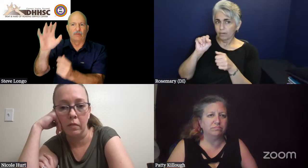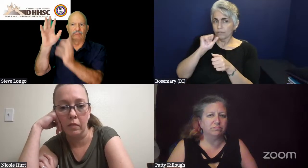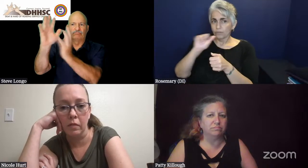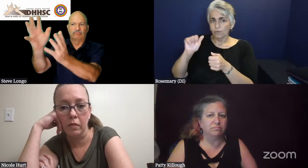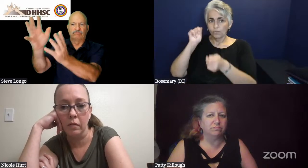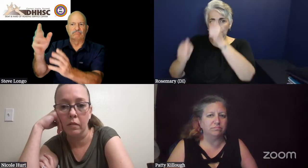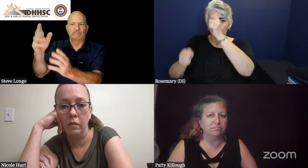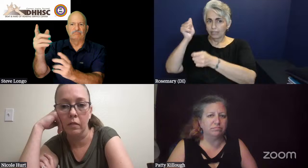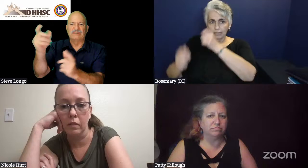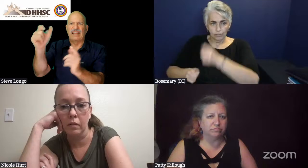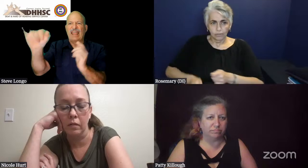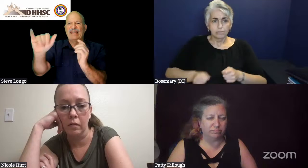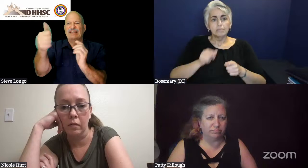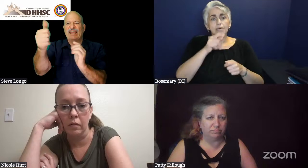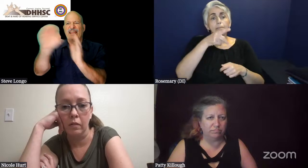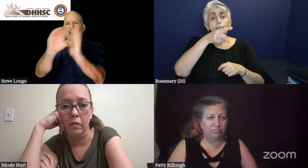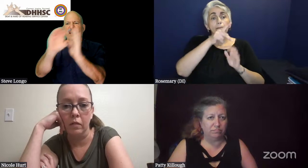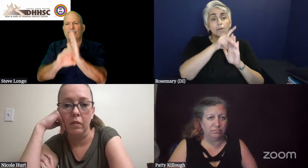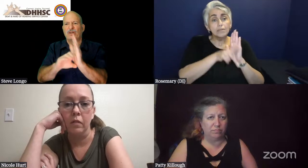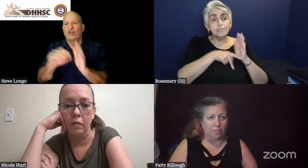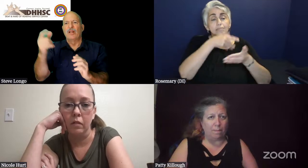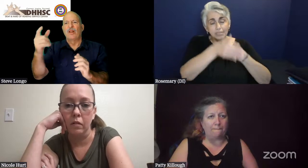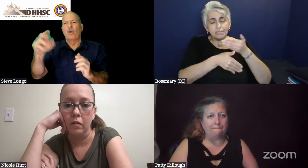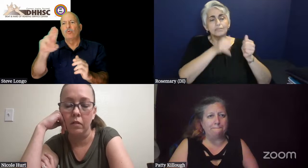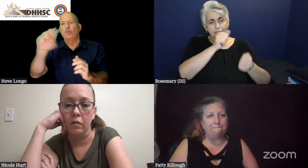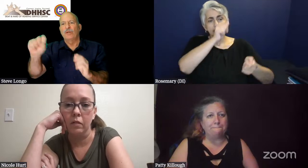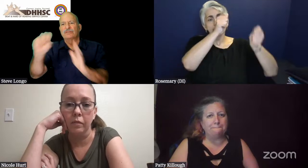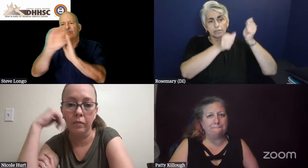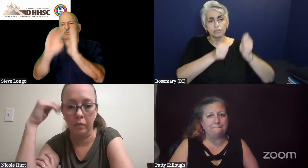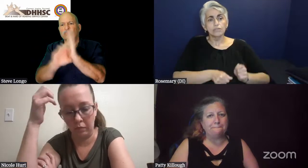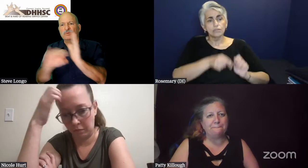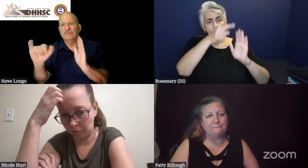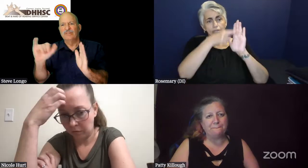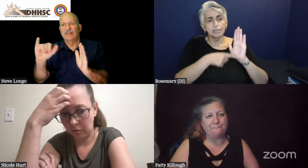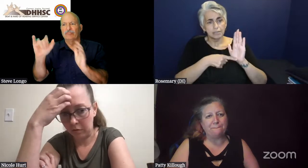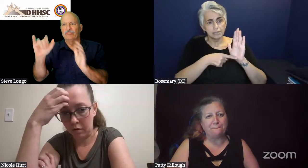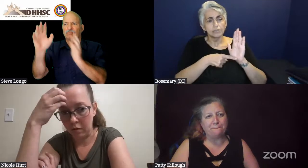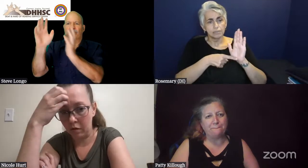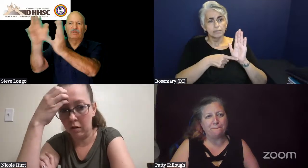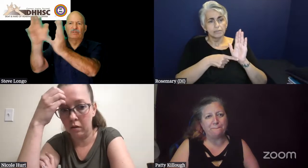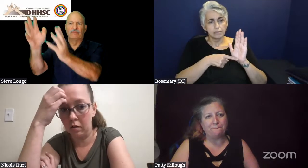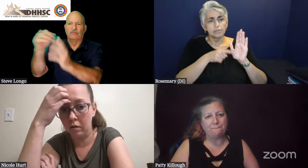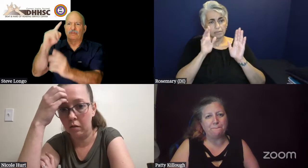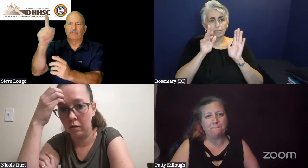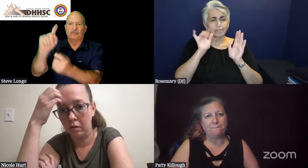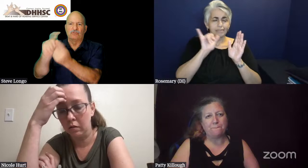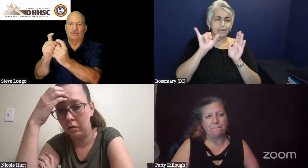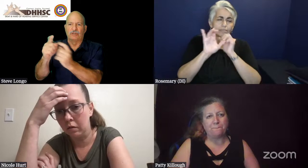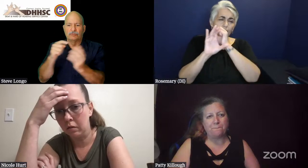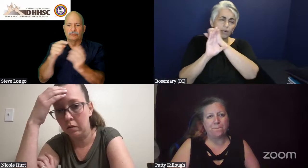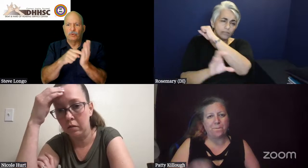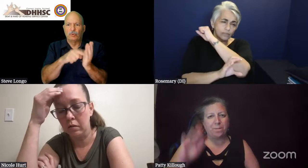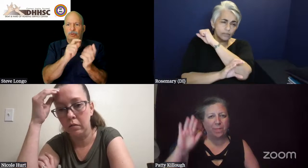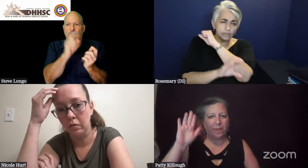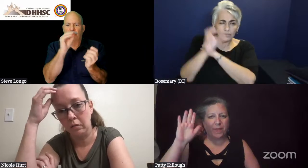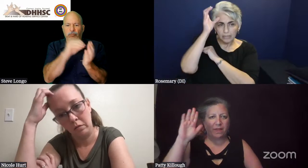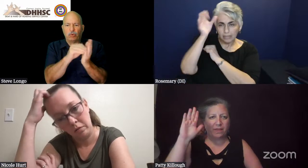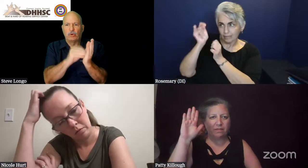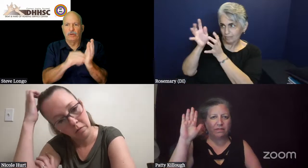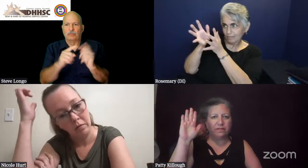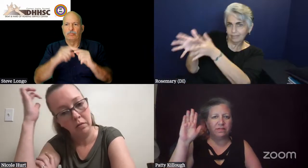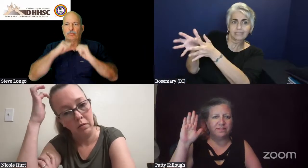to change our procedures. The policies and procedures can be changed much more